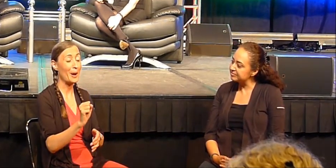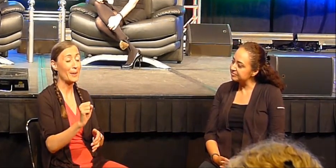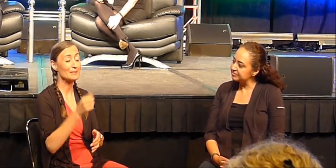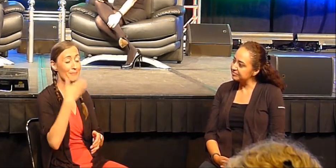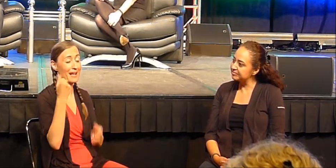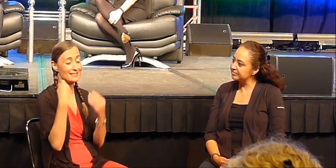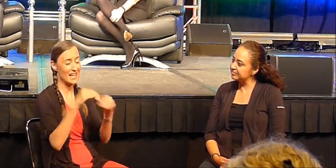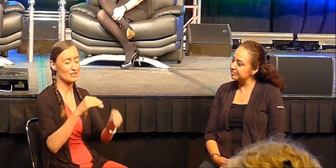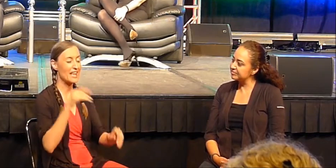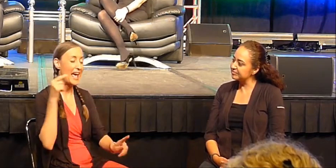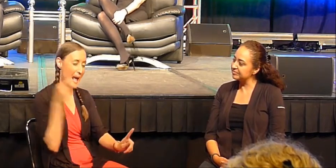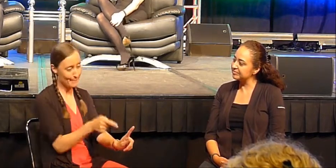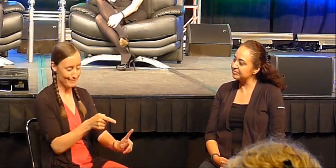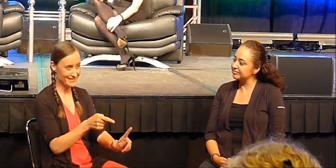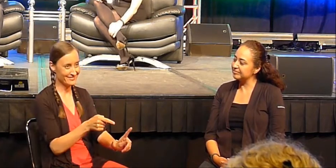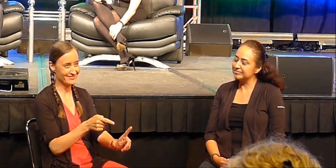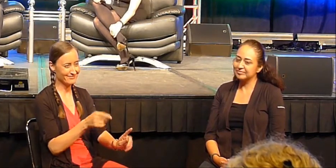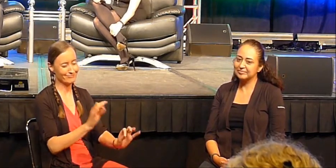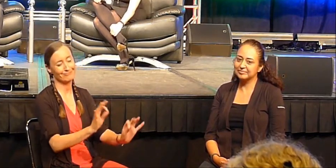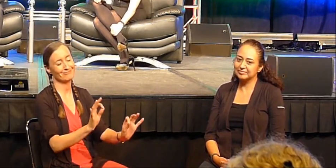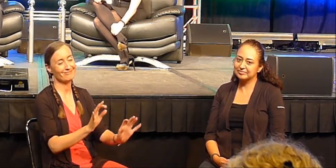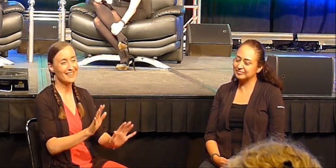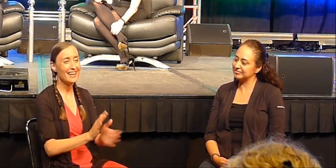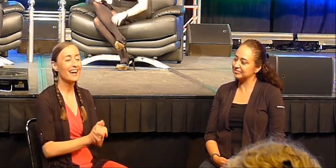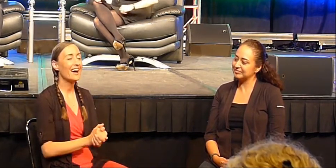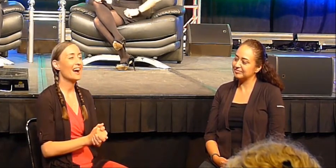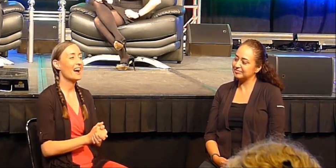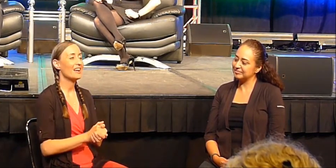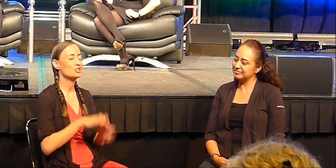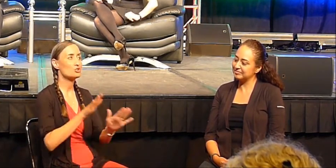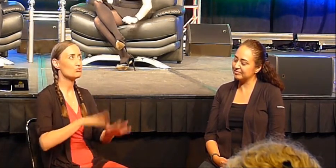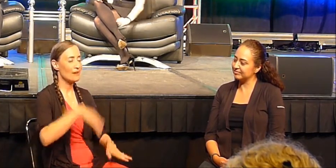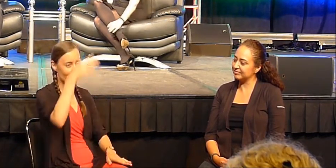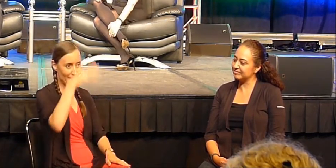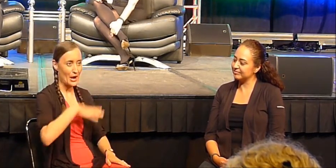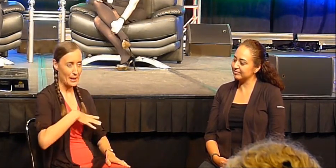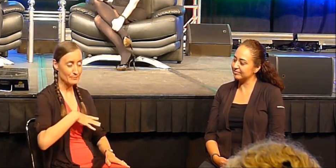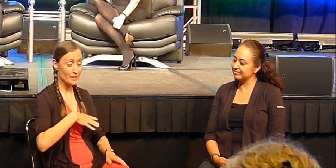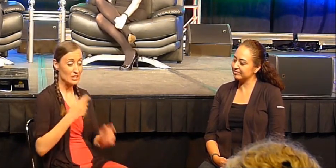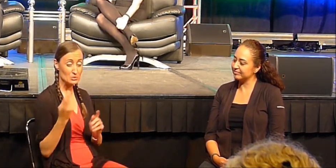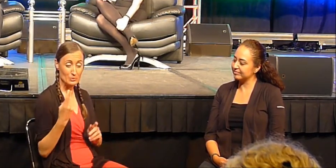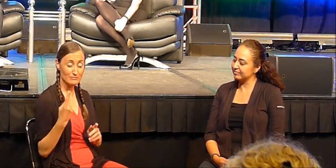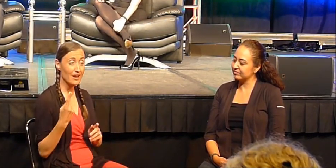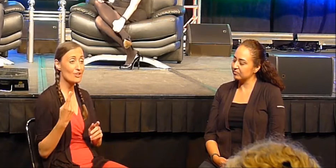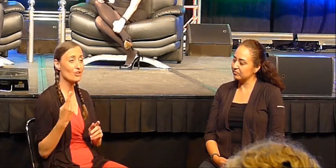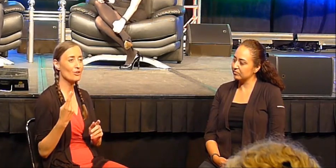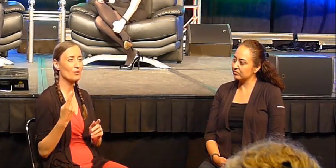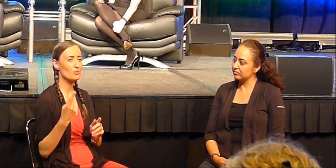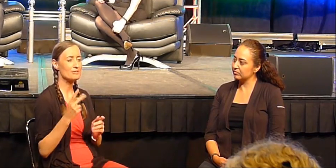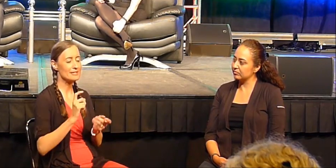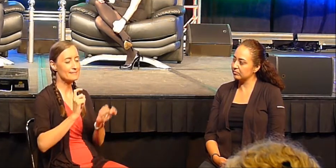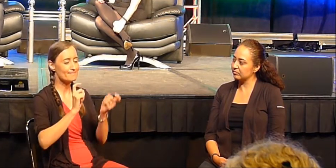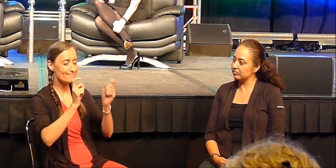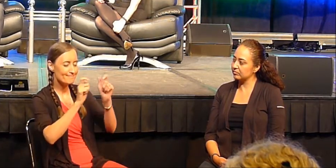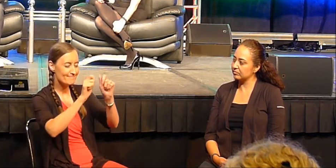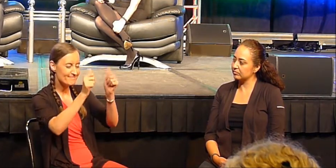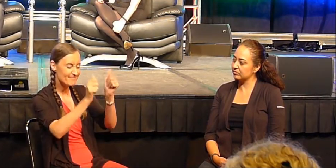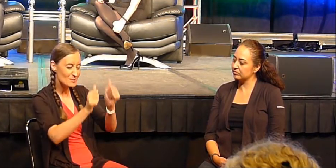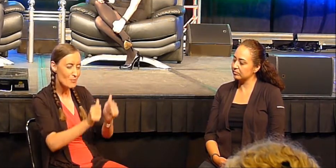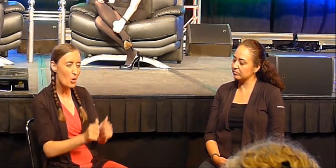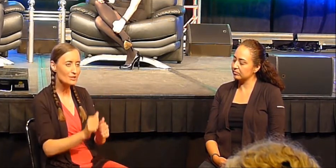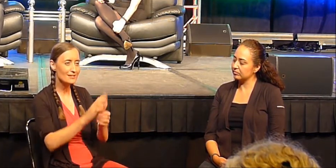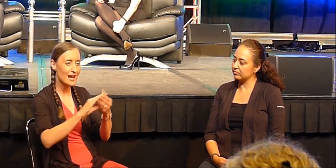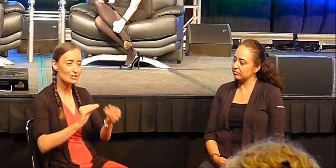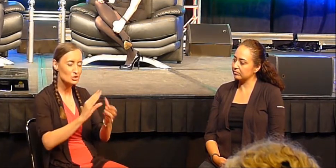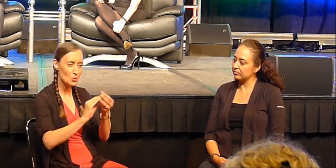there. And he's terrific guy. And together we really molded the story and how to tell it.